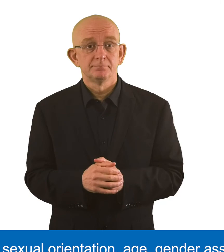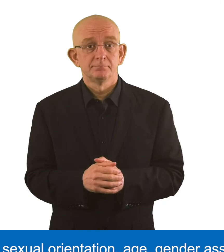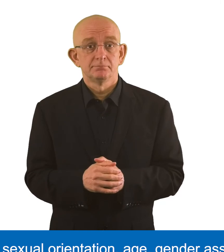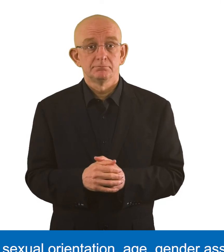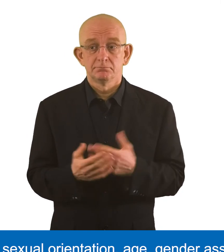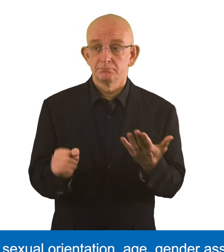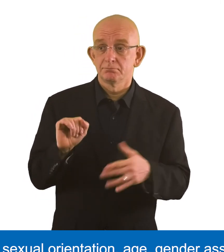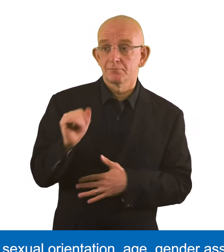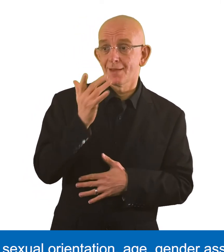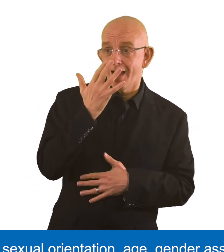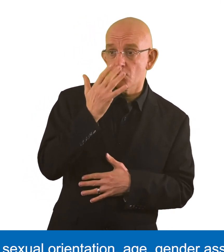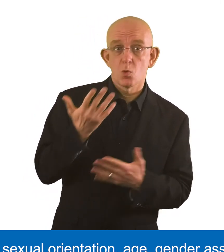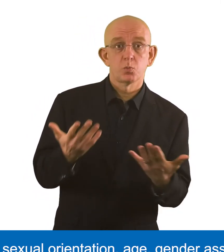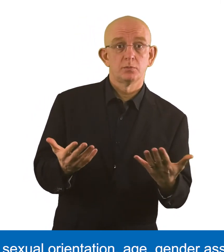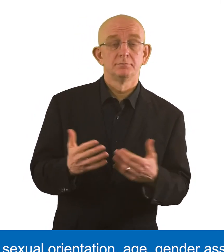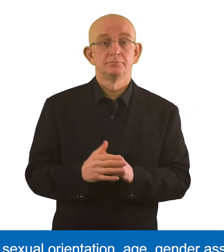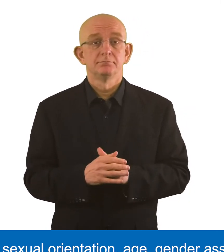or non-membership of a trade union.